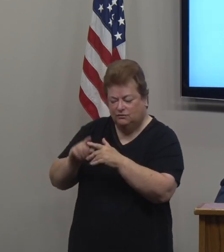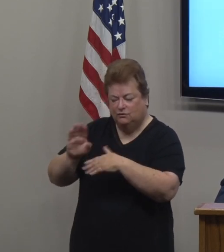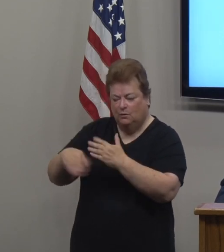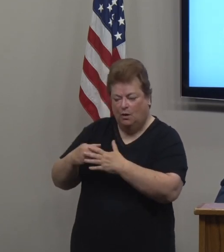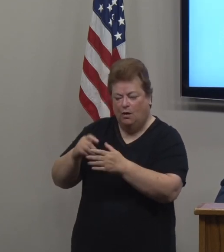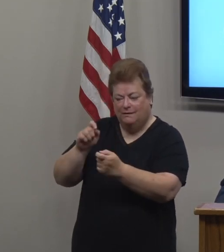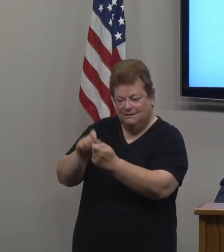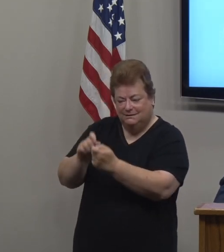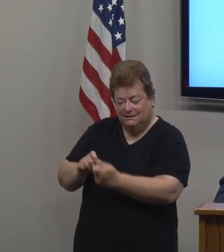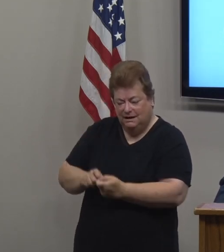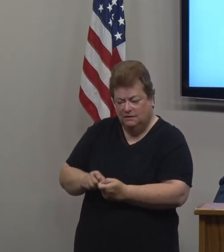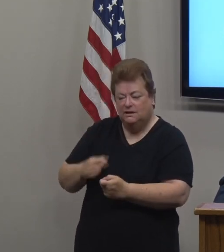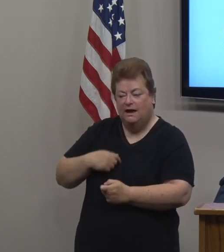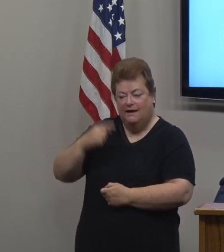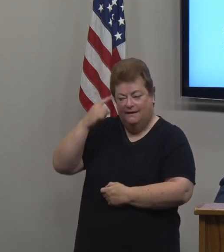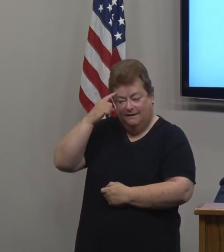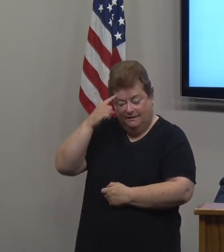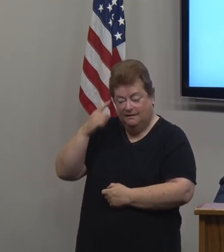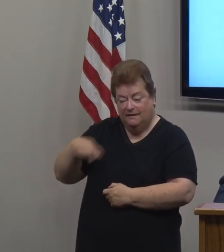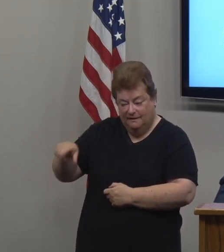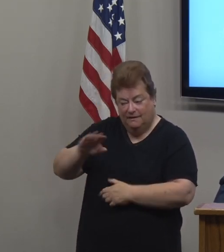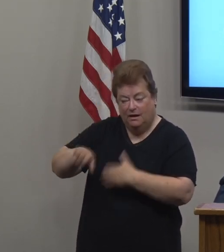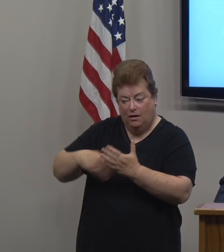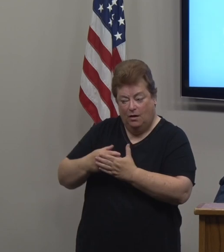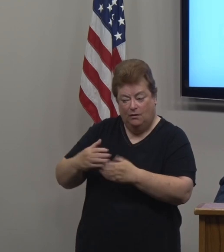fully understand that and